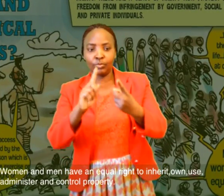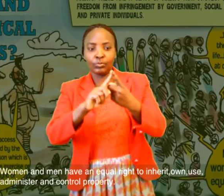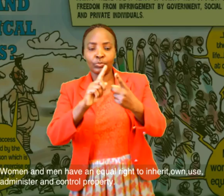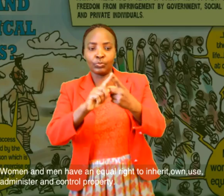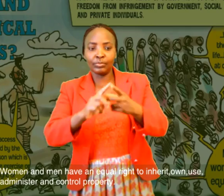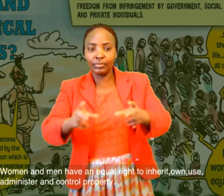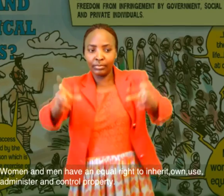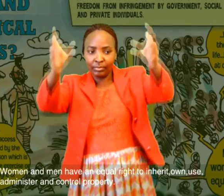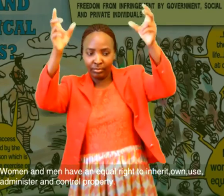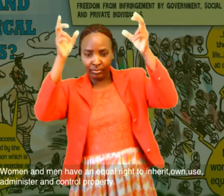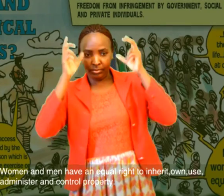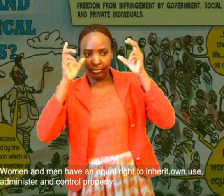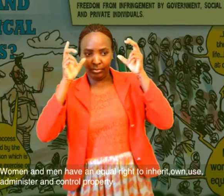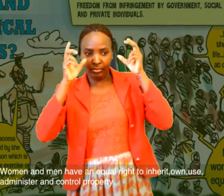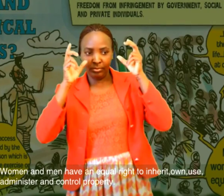property.